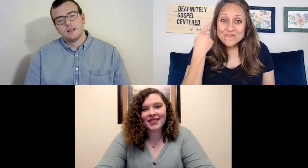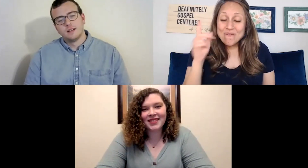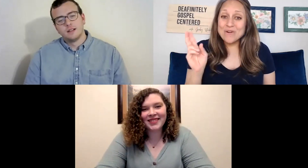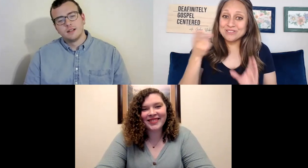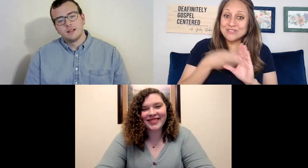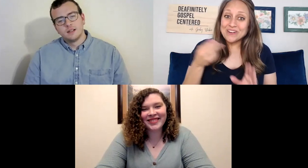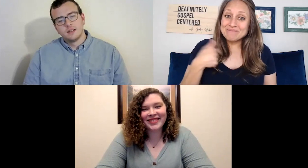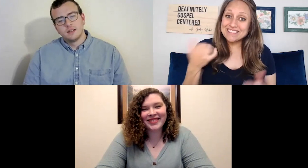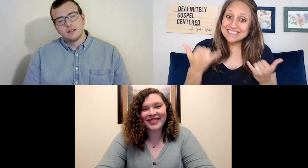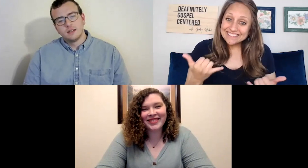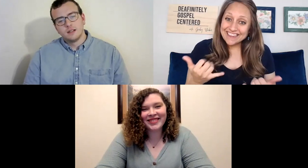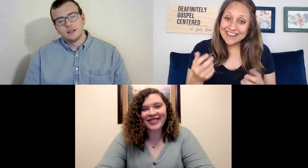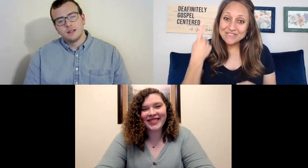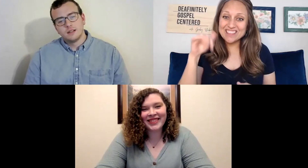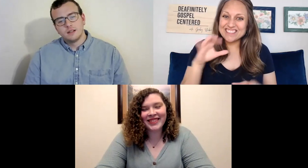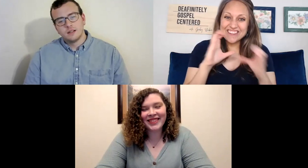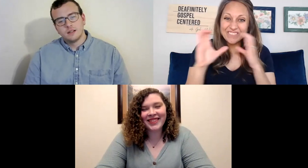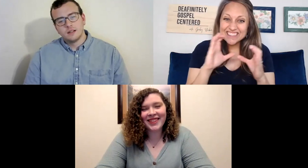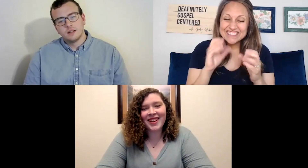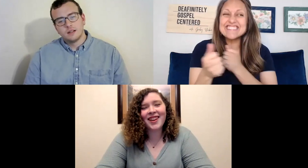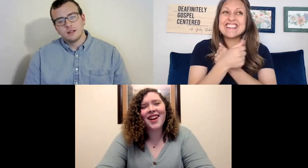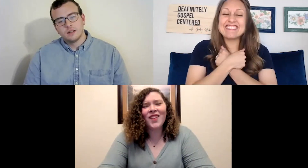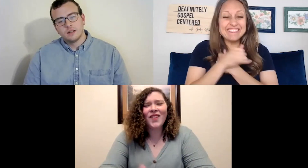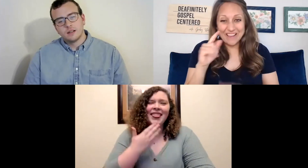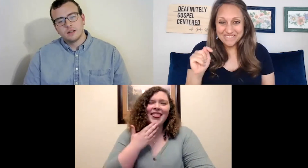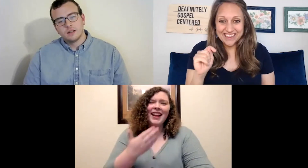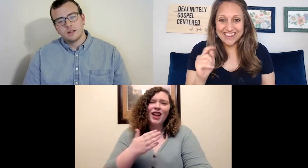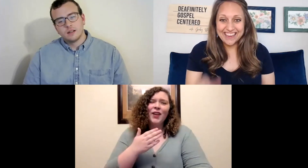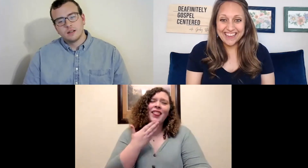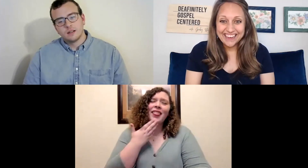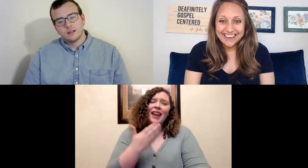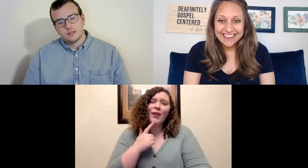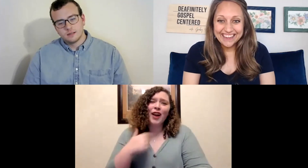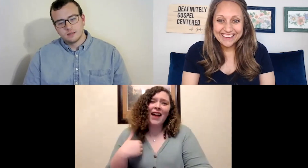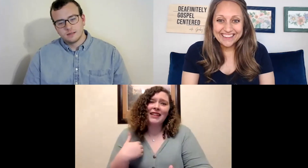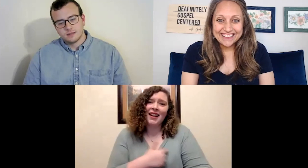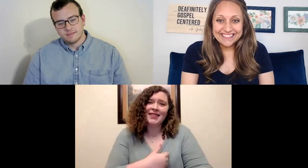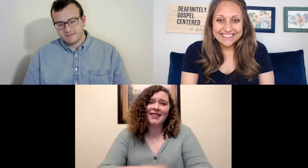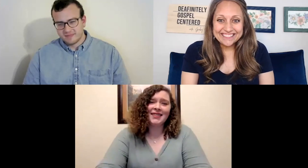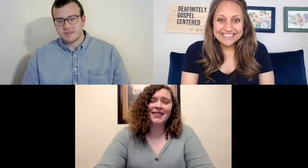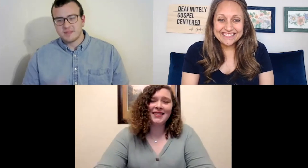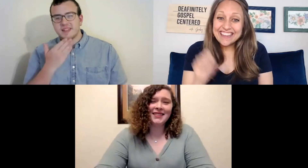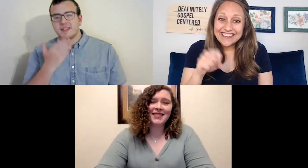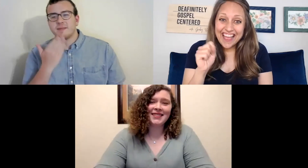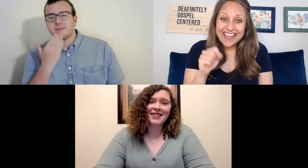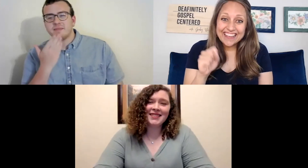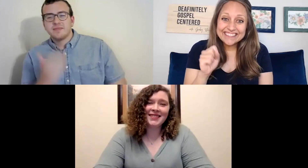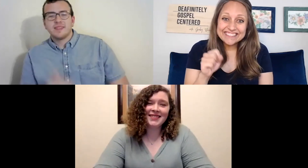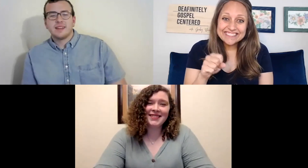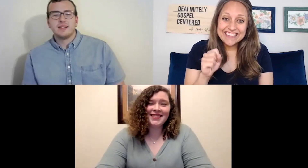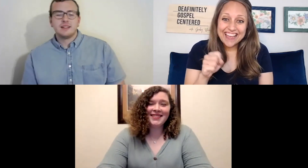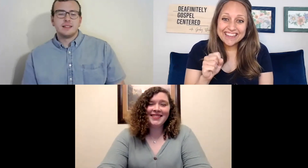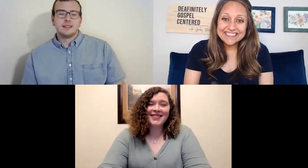guys so much for joining me today on this podcast and having this conversation. I absolutely loved it. Thank you. Yeah, thank you for having